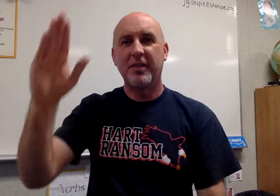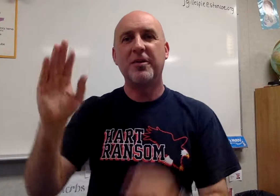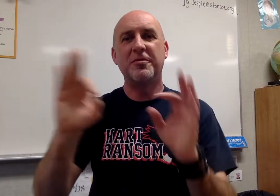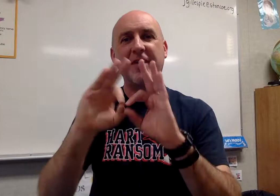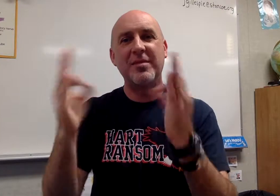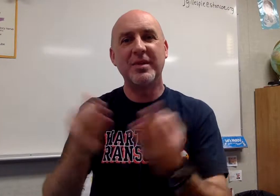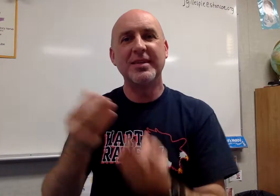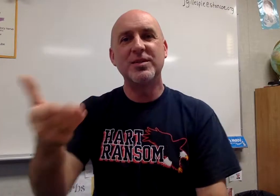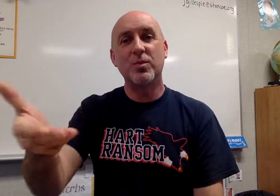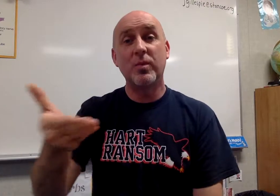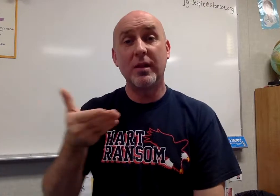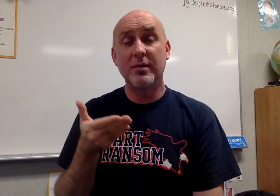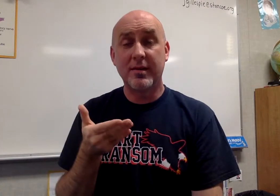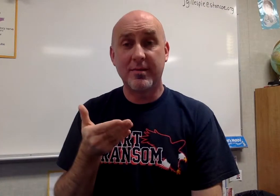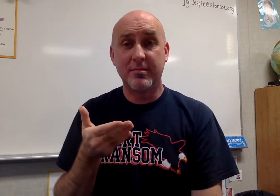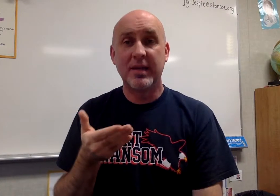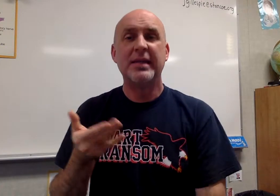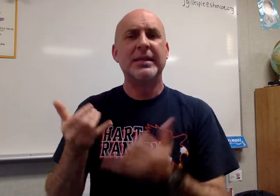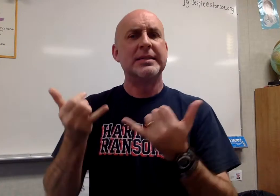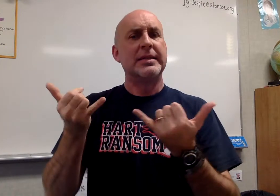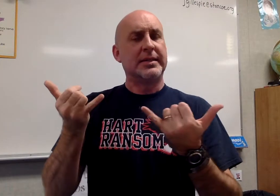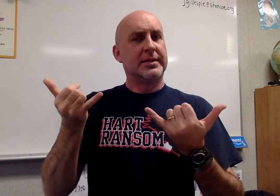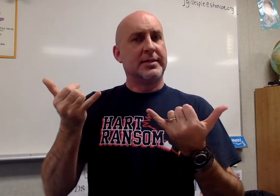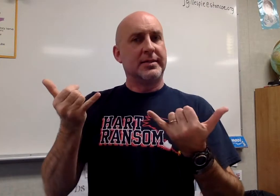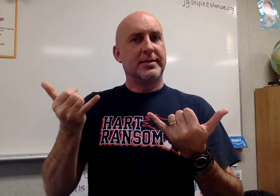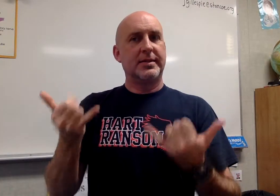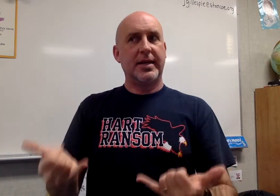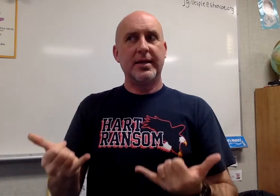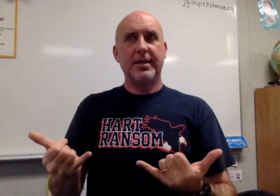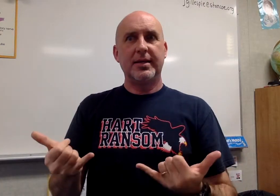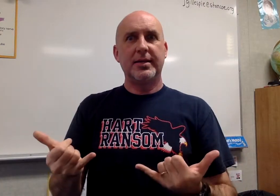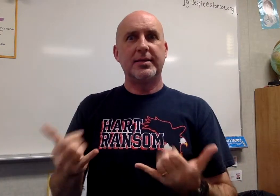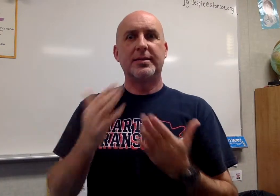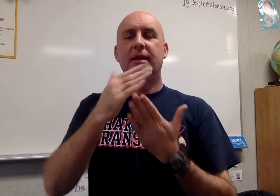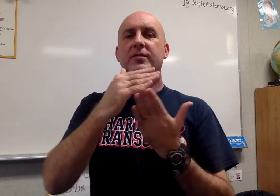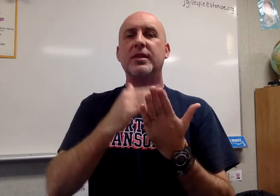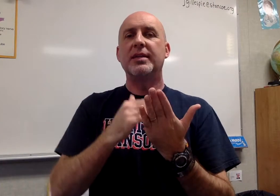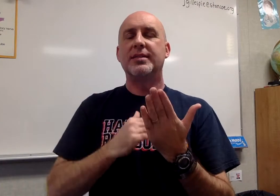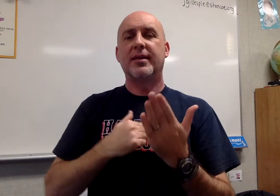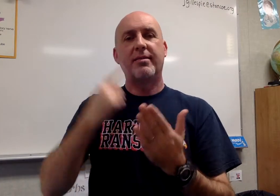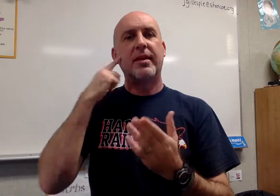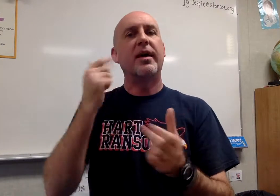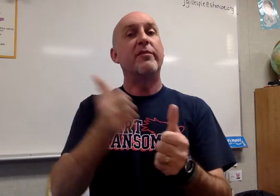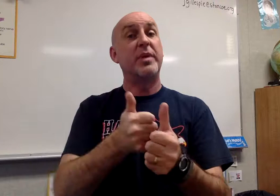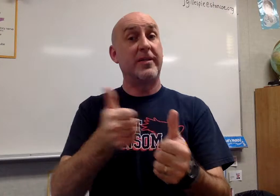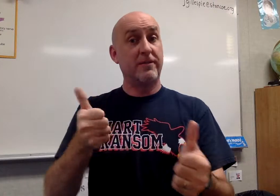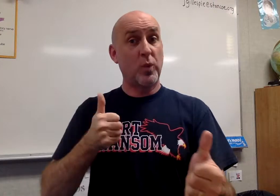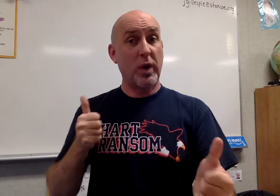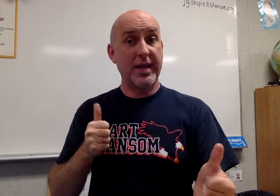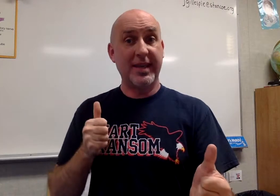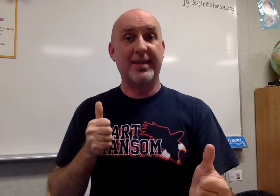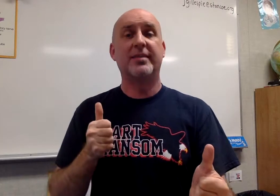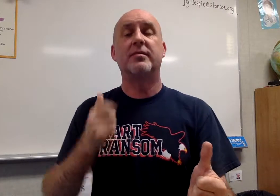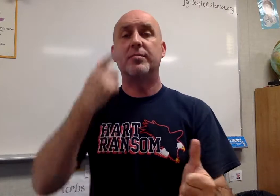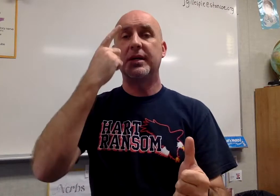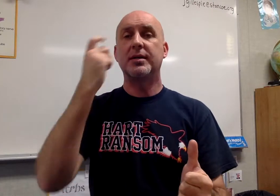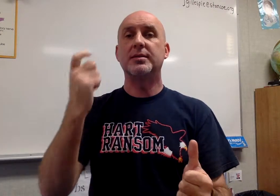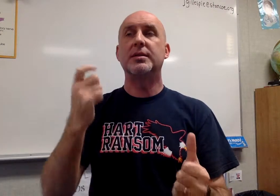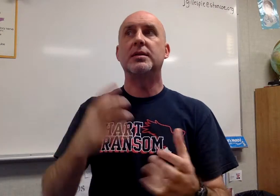Hello, families. Welcome. Today is kind of a lesson I think I've been avoiding because